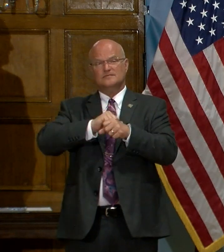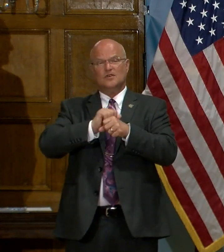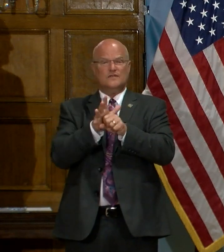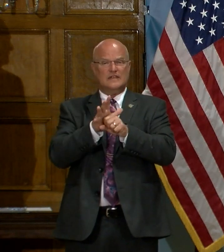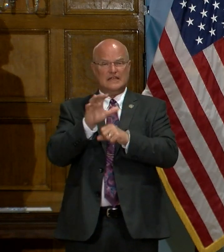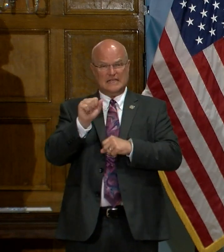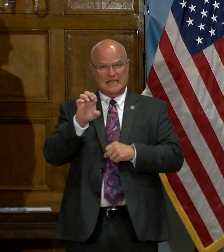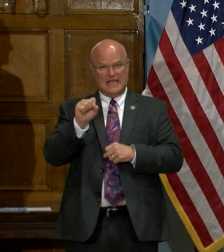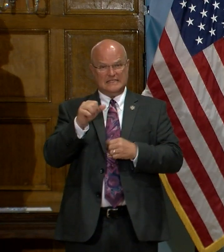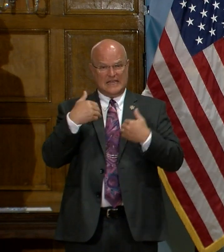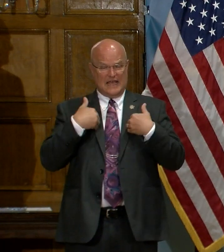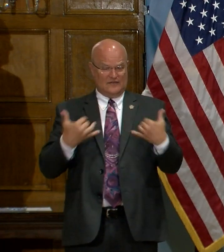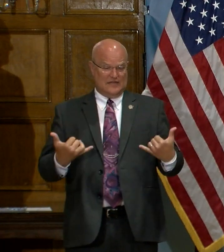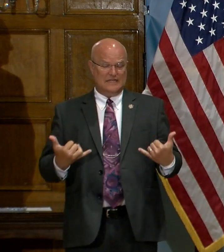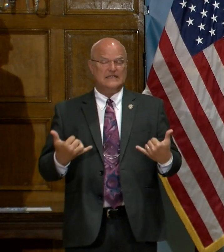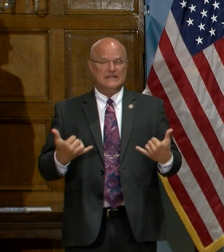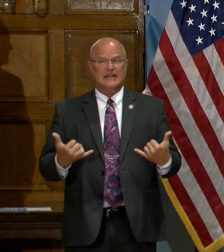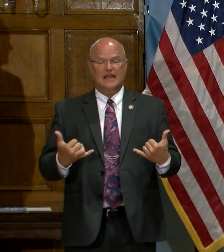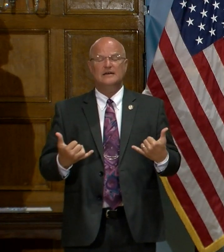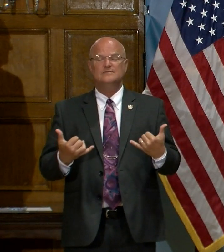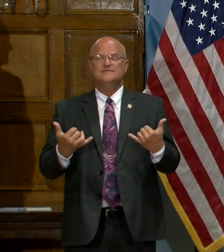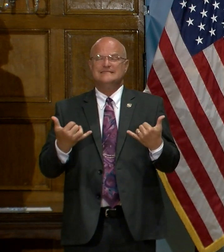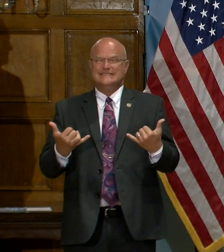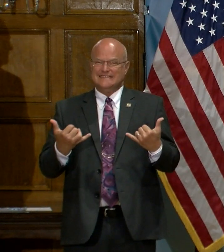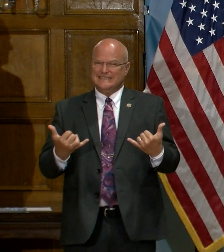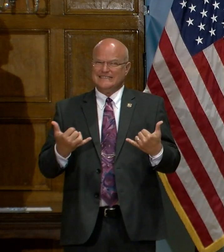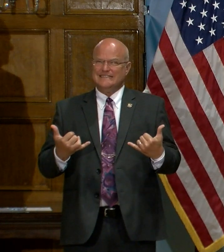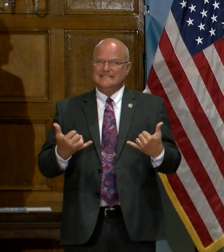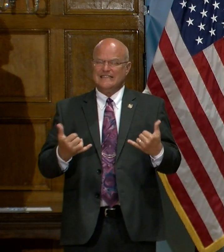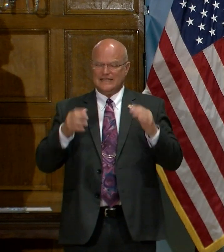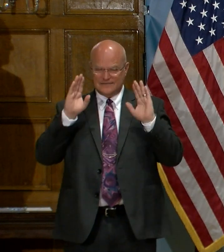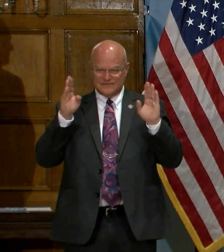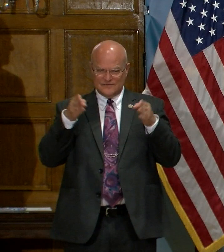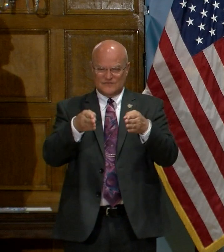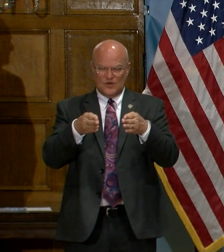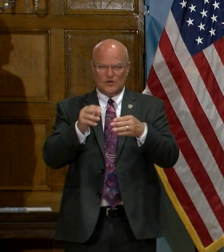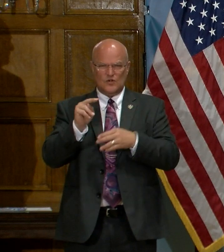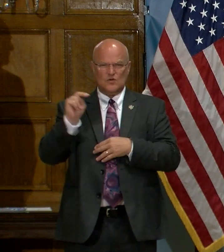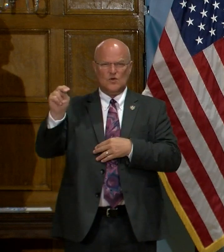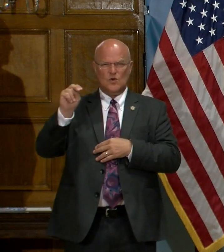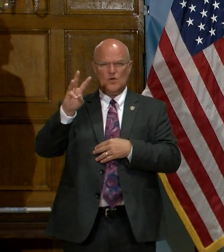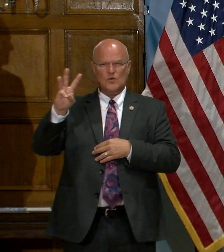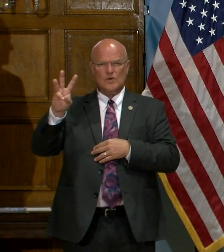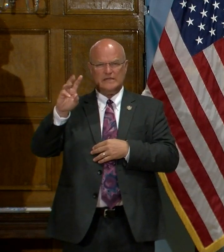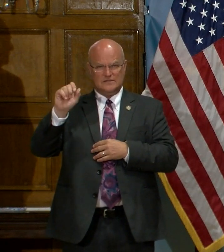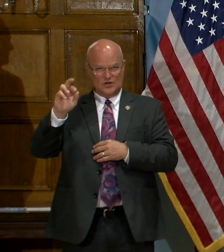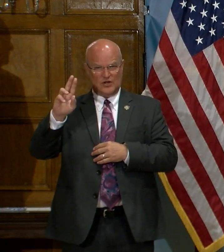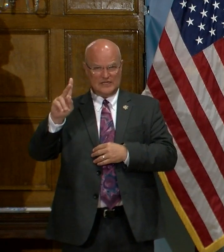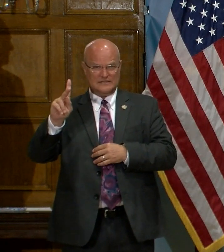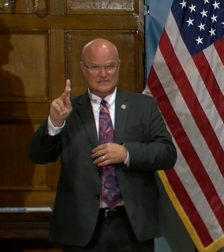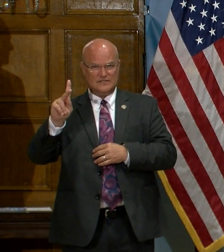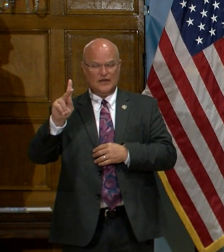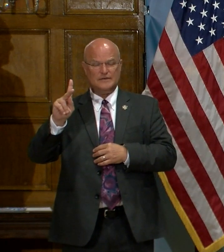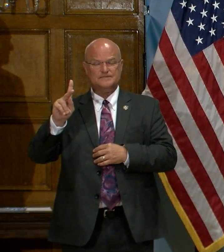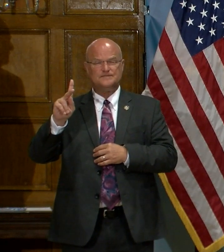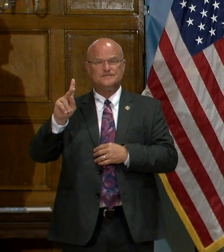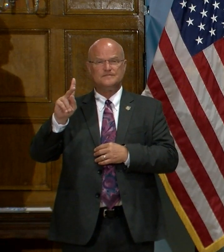COVID-19 cases that we're having, it now is focused in northwest Arkansas.